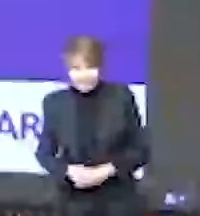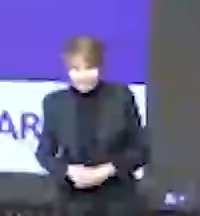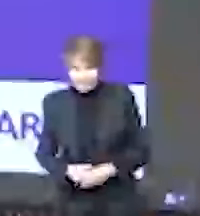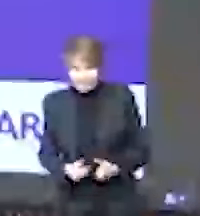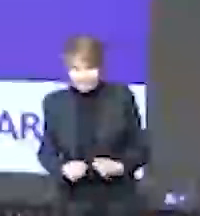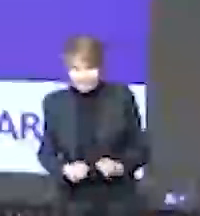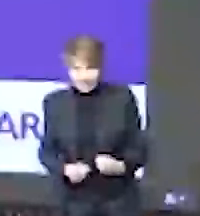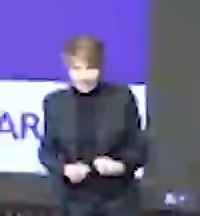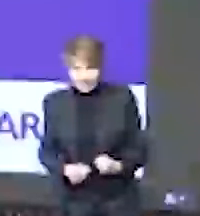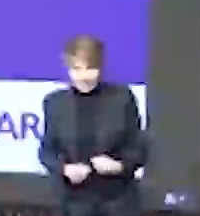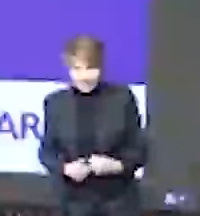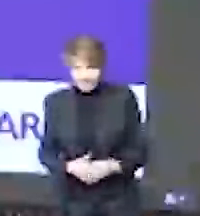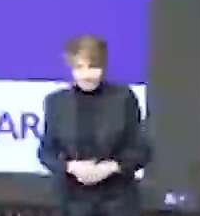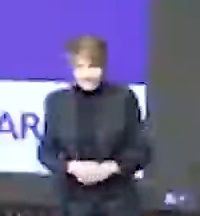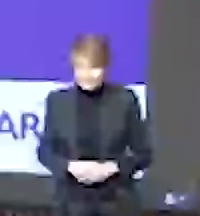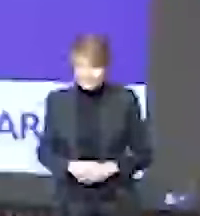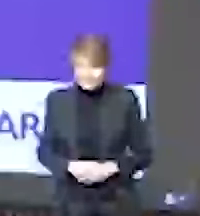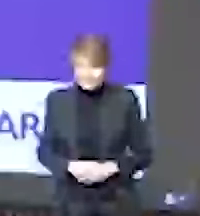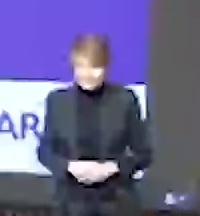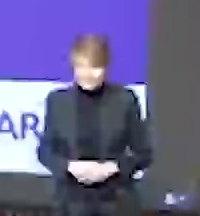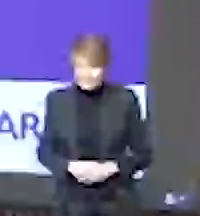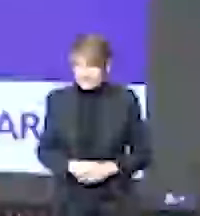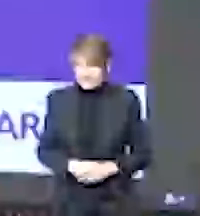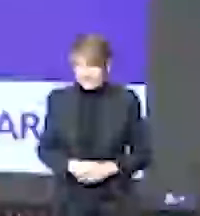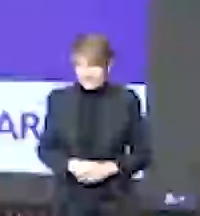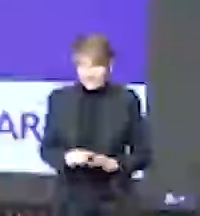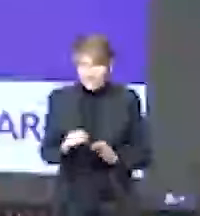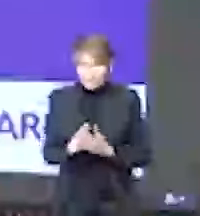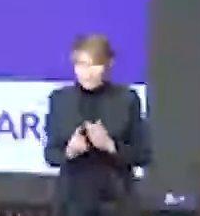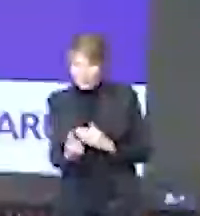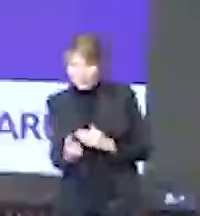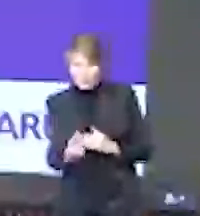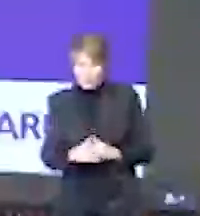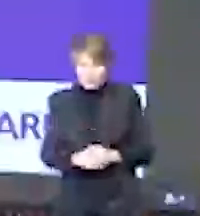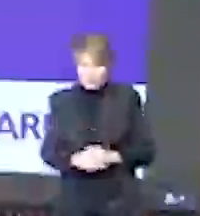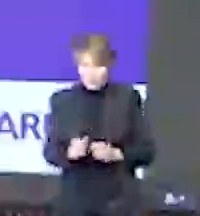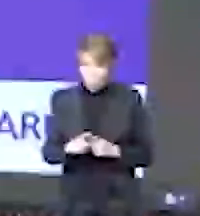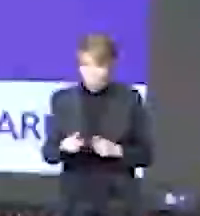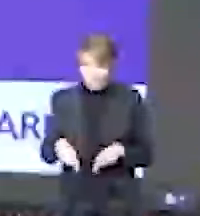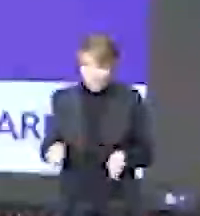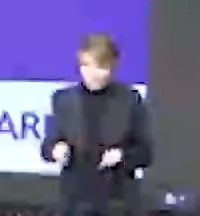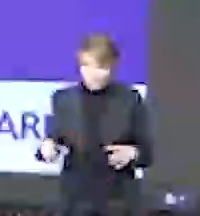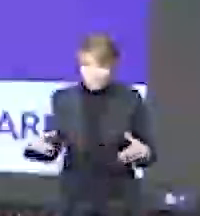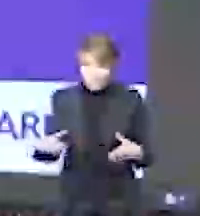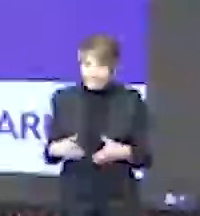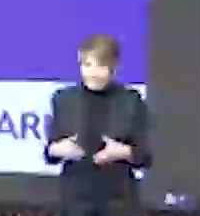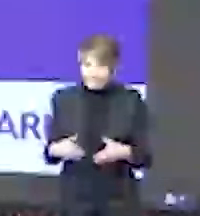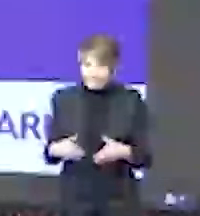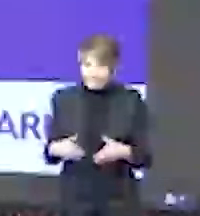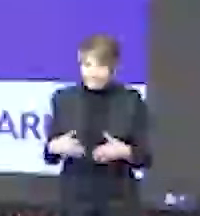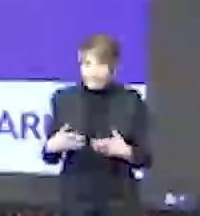people... It's not just you, it's all of us together